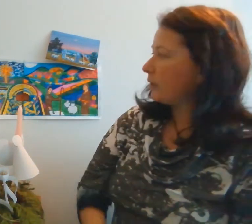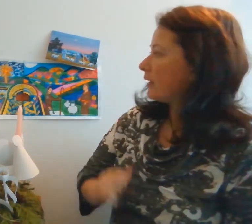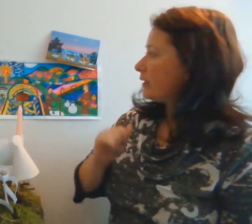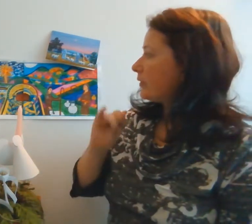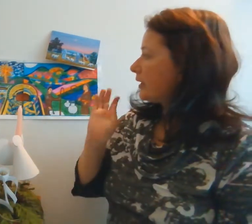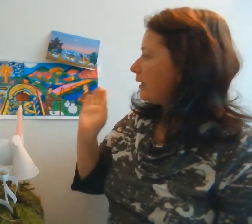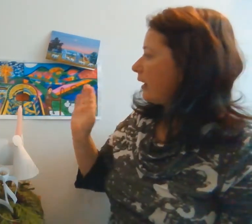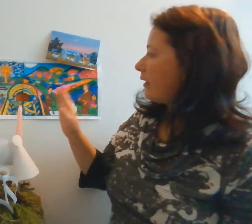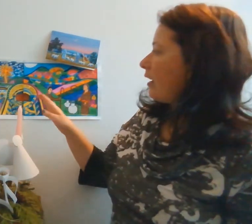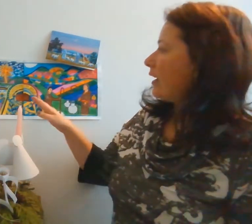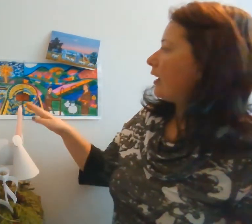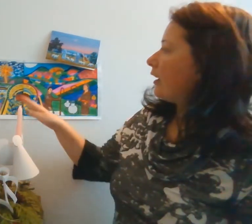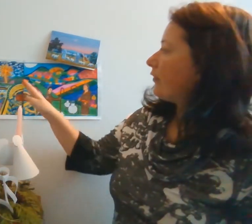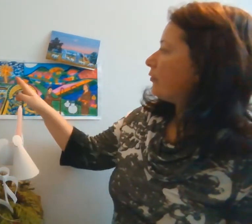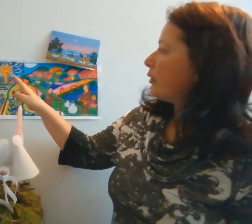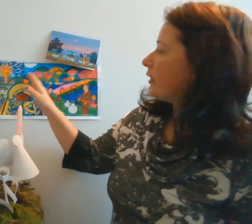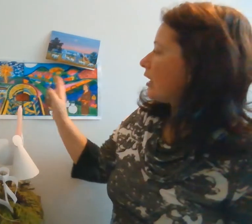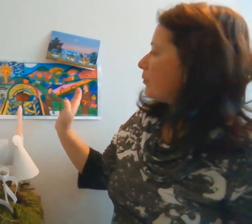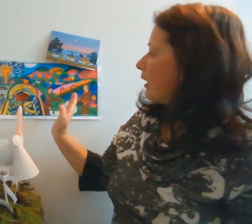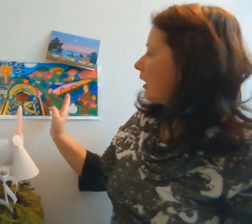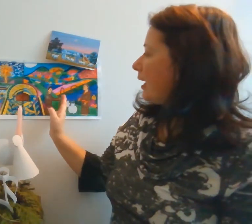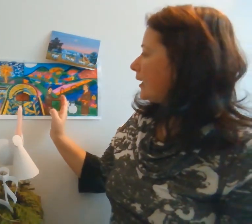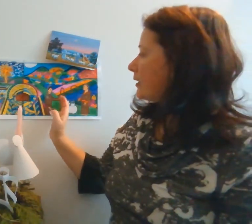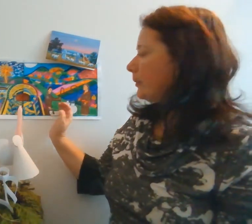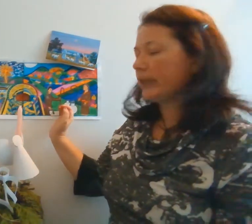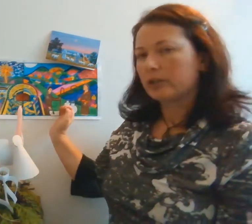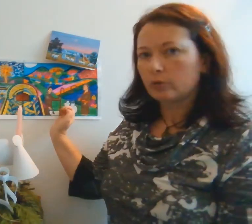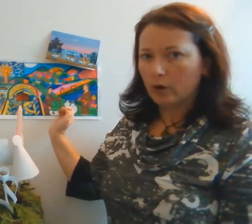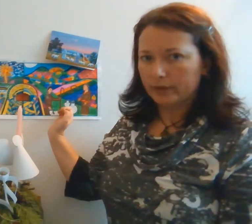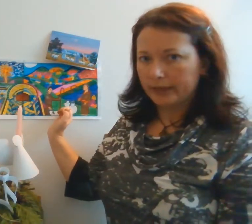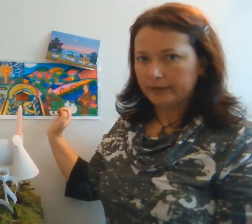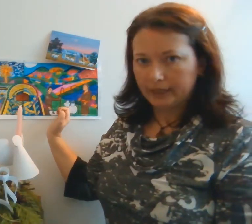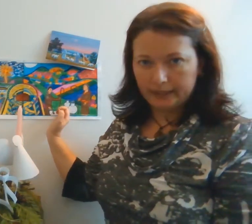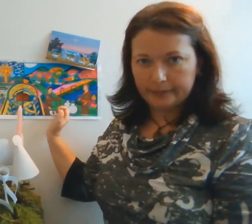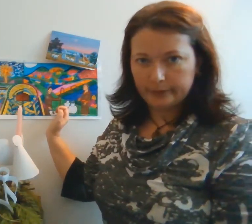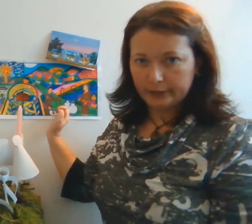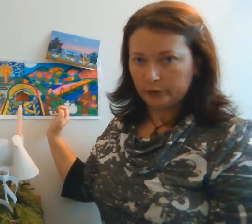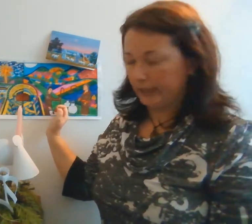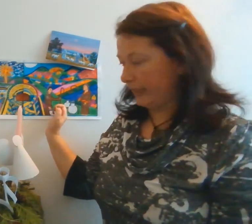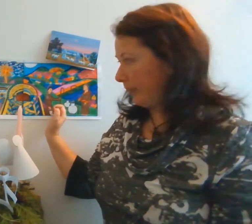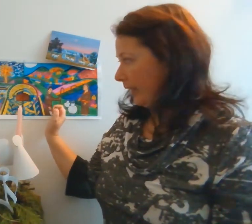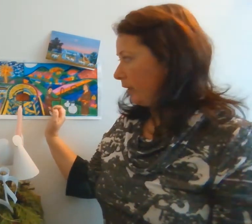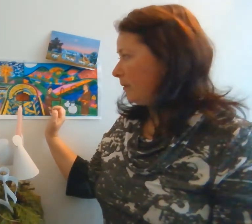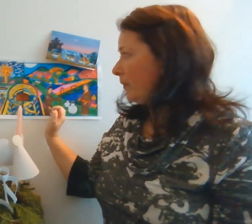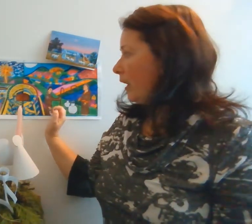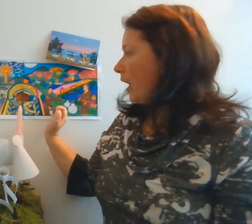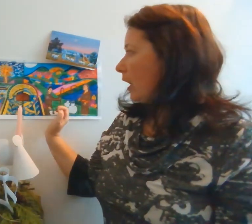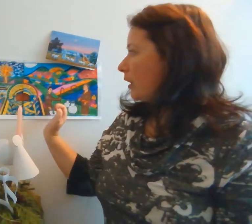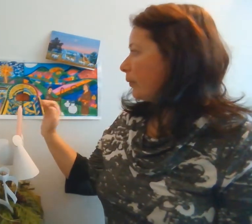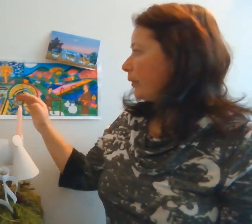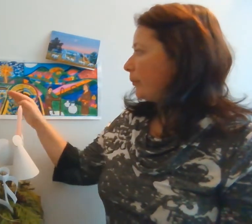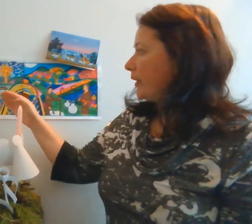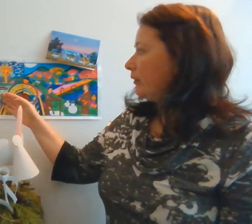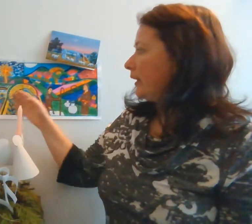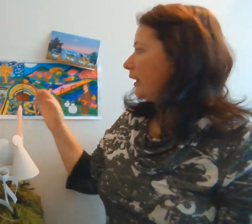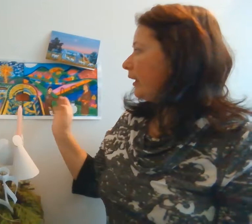also see that I have put up last week's drawing that came in your email. We're building